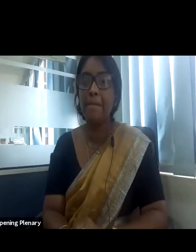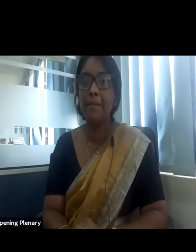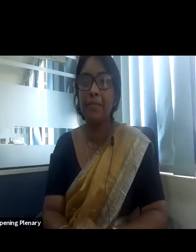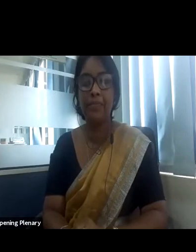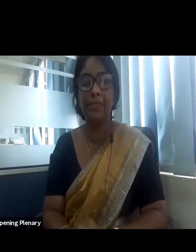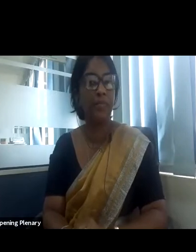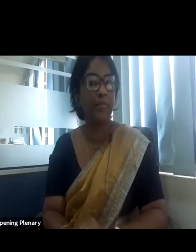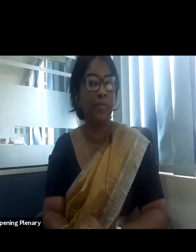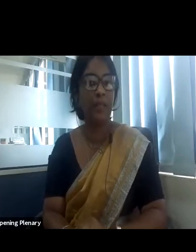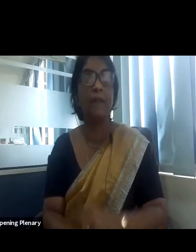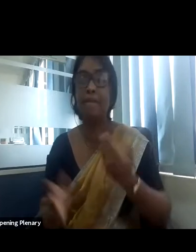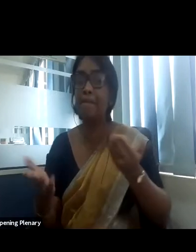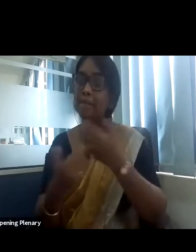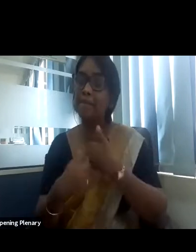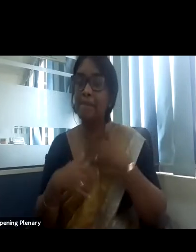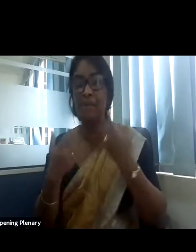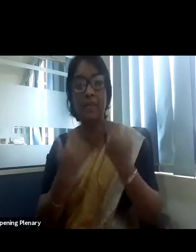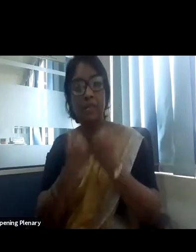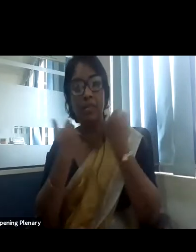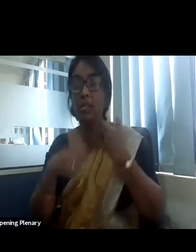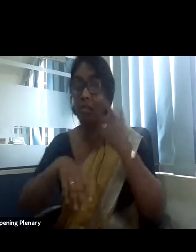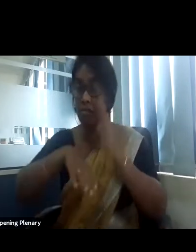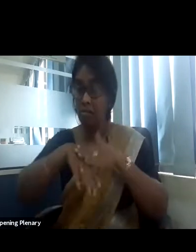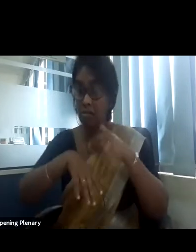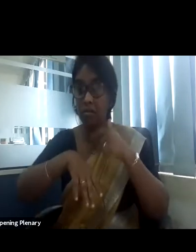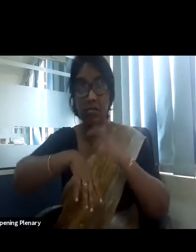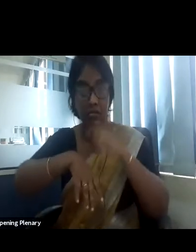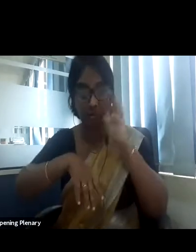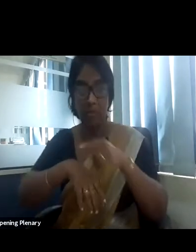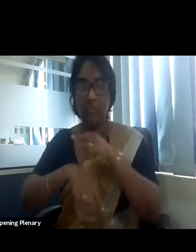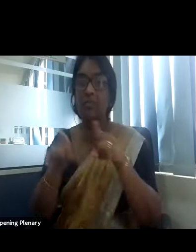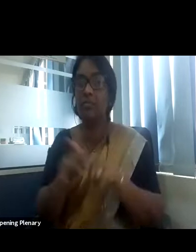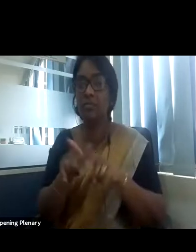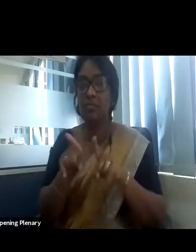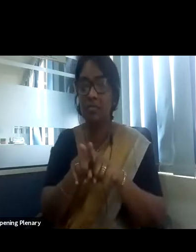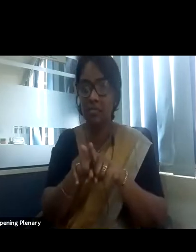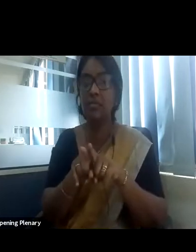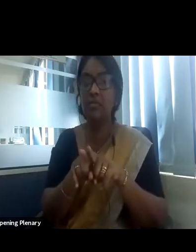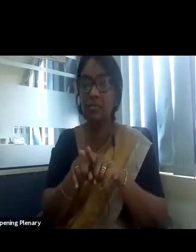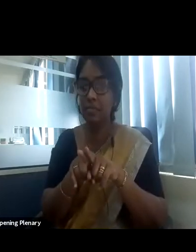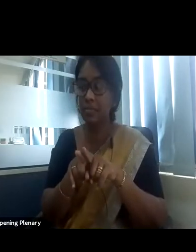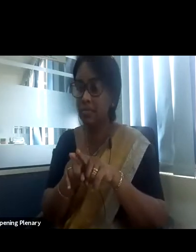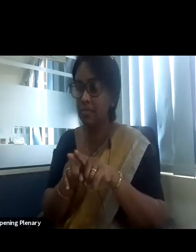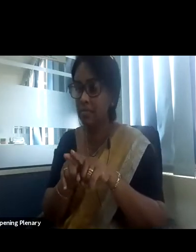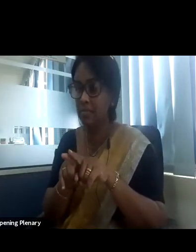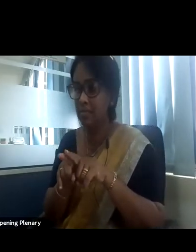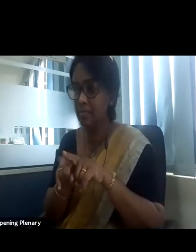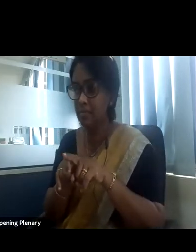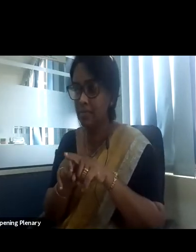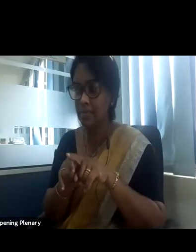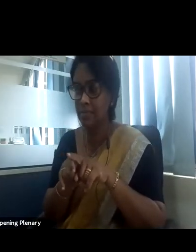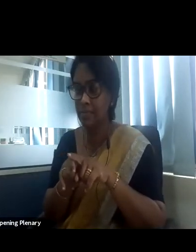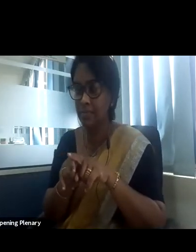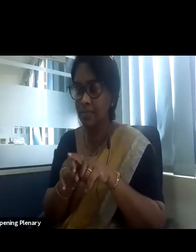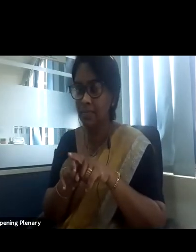economists, who believed, if I were to simplify and put a little bit crudely, that purely capitalistic and